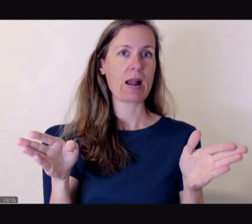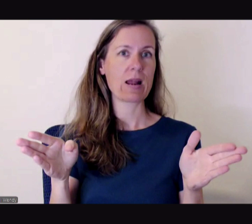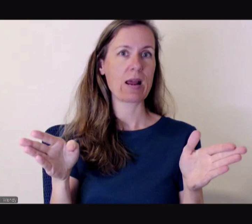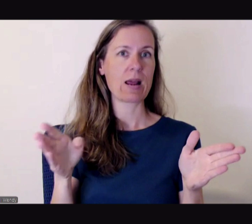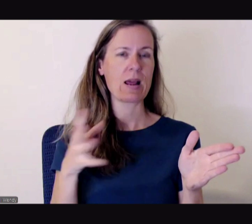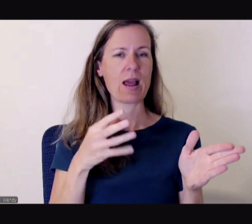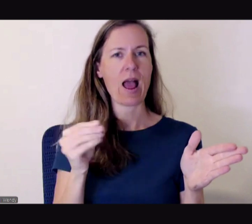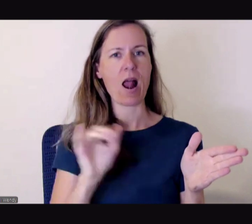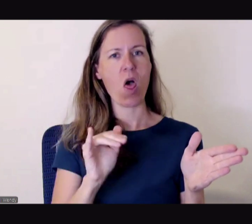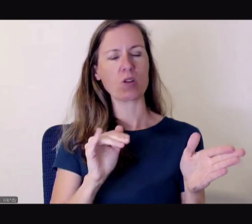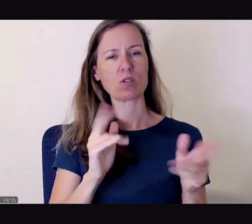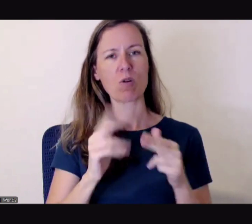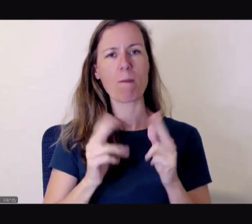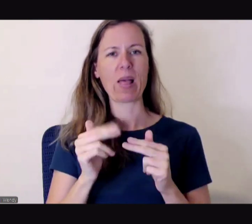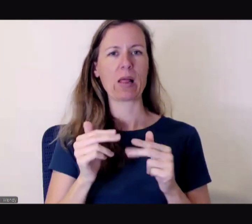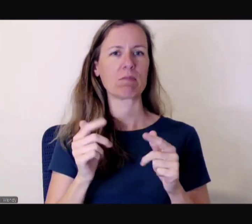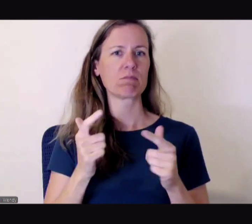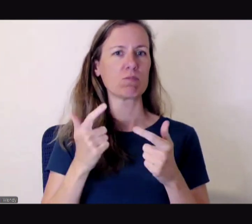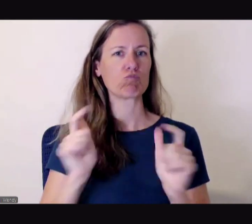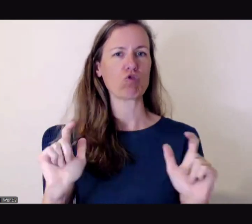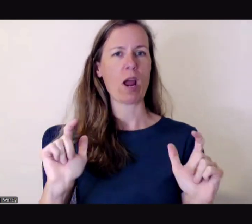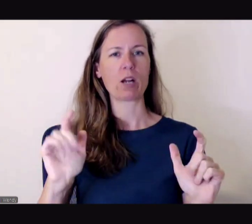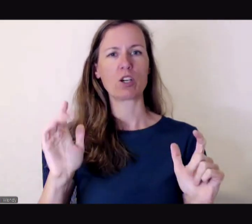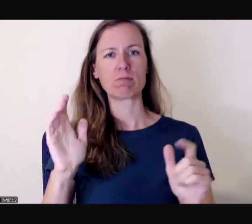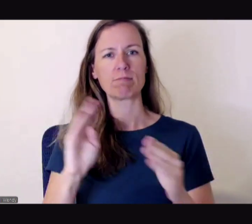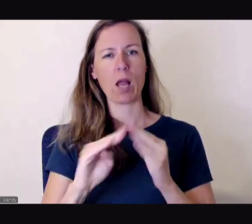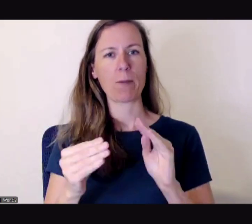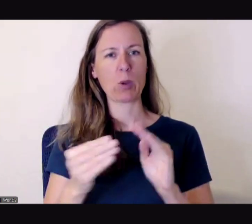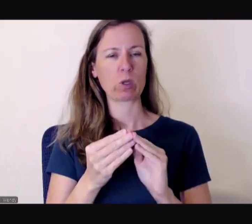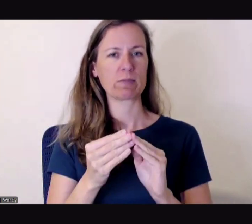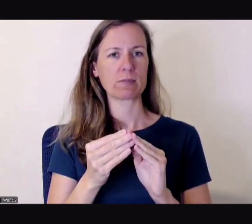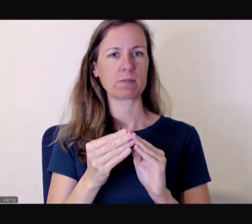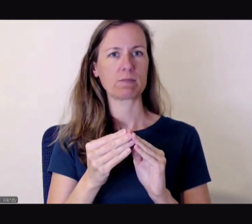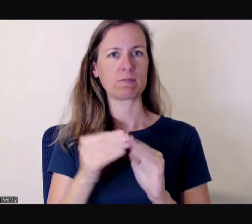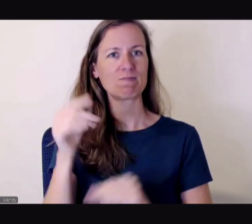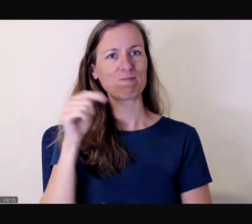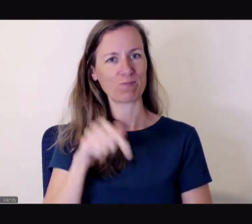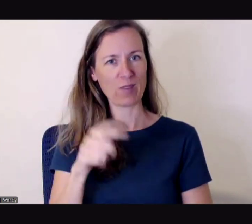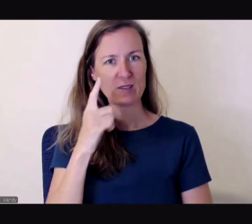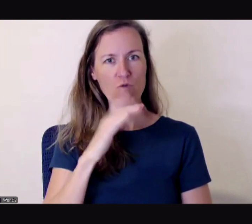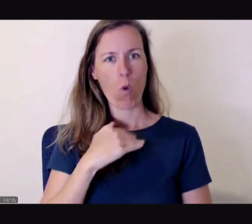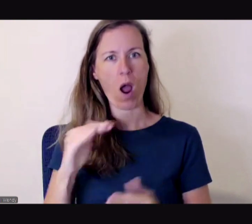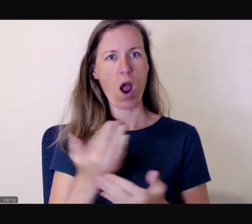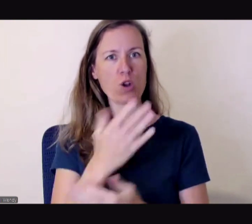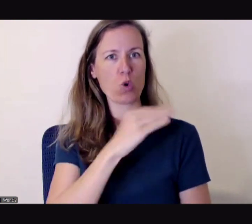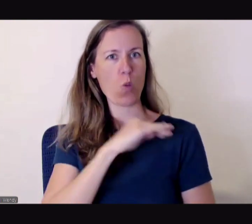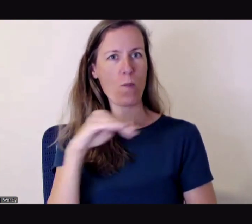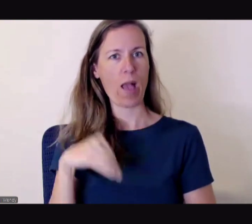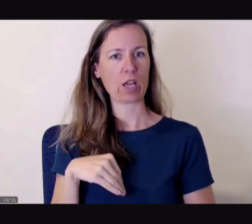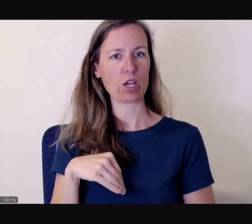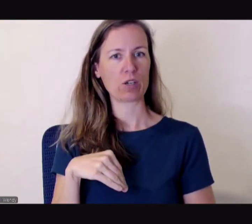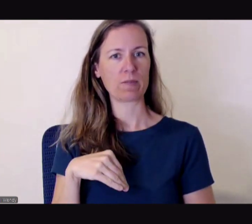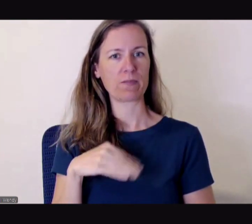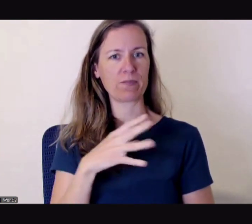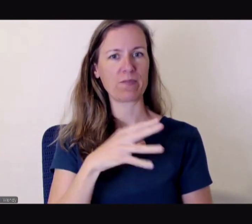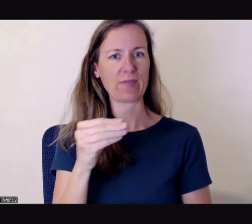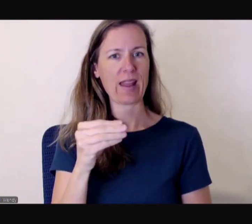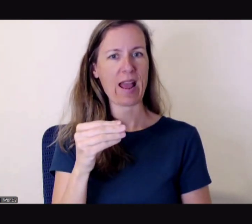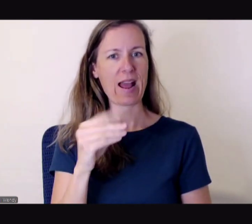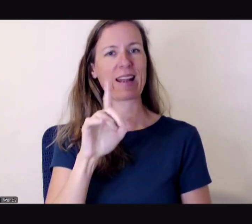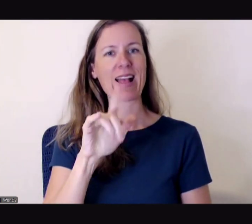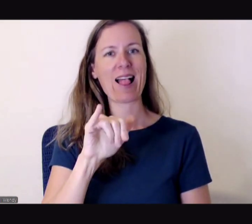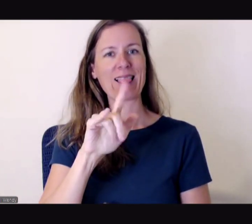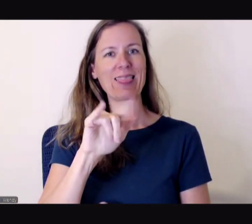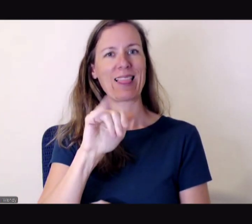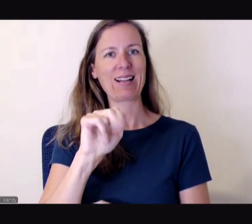greater community. So this is for our new mayor, and Lillian has one for